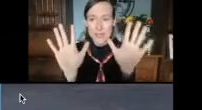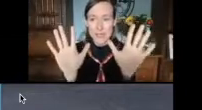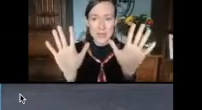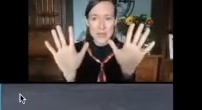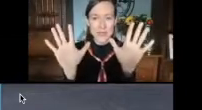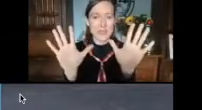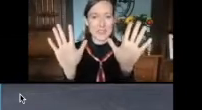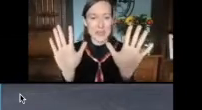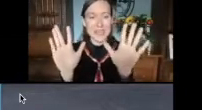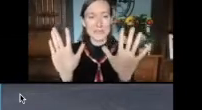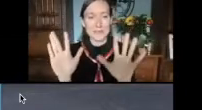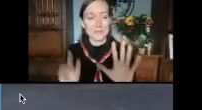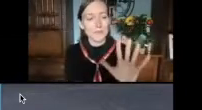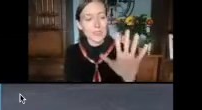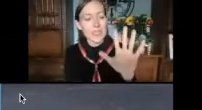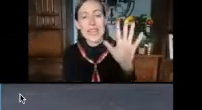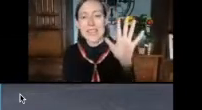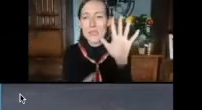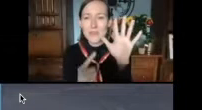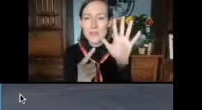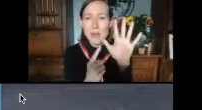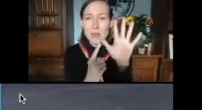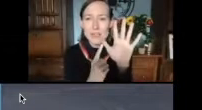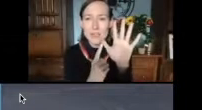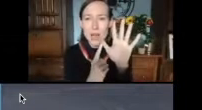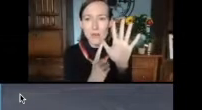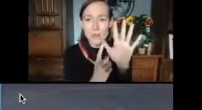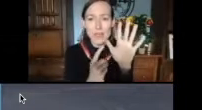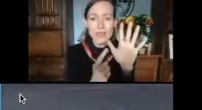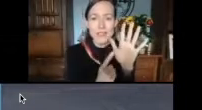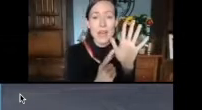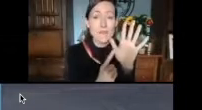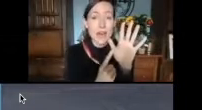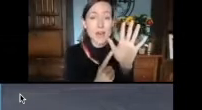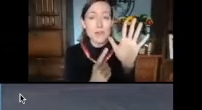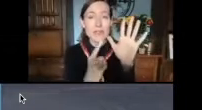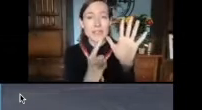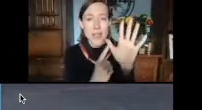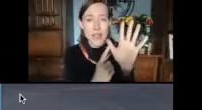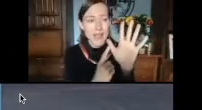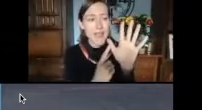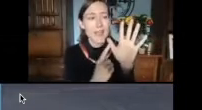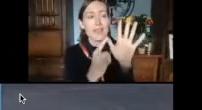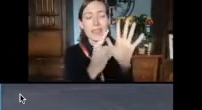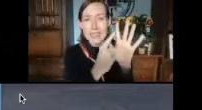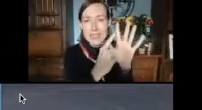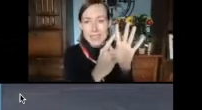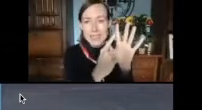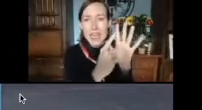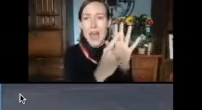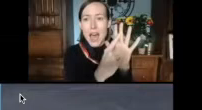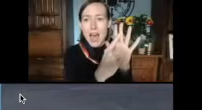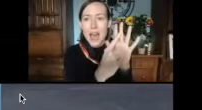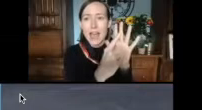image of what I'm doing, okay? Now the vowels of the alphabet, a vowel is A,